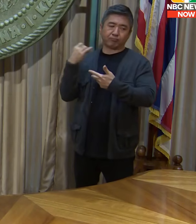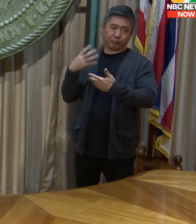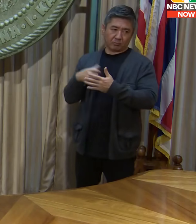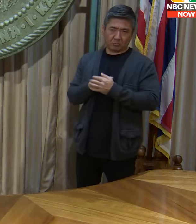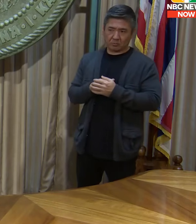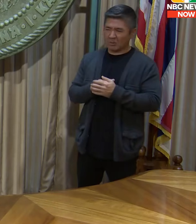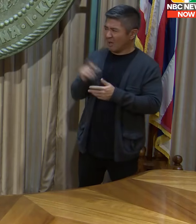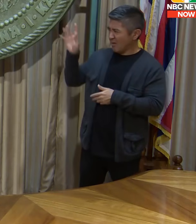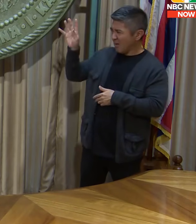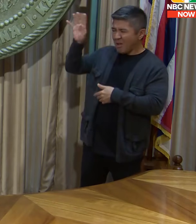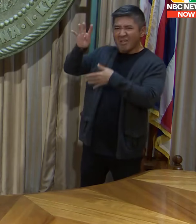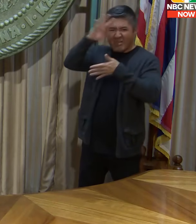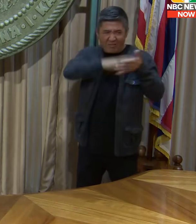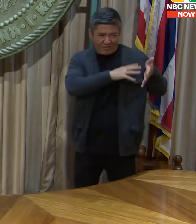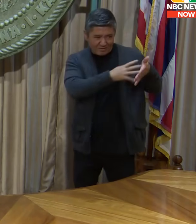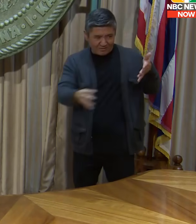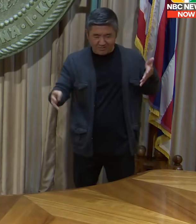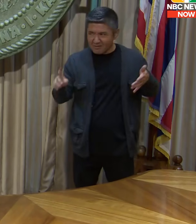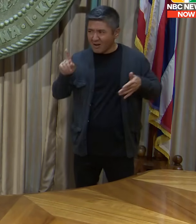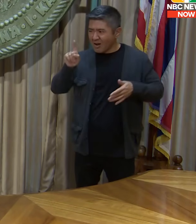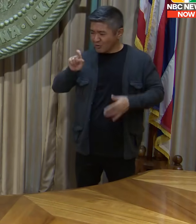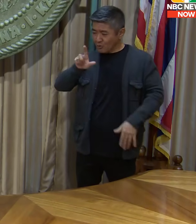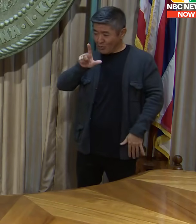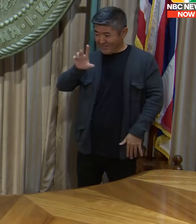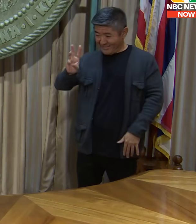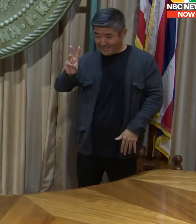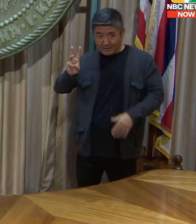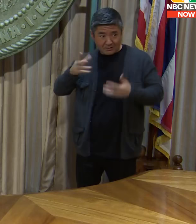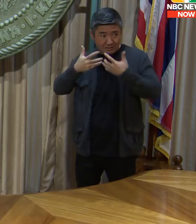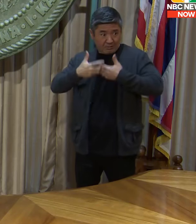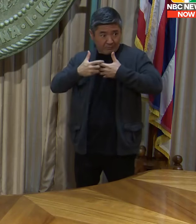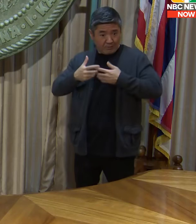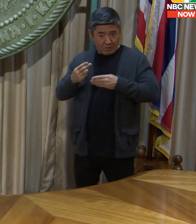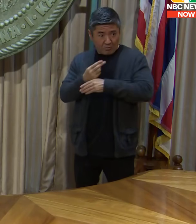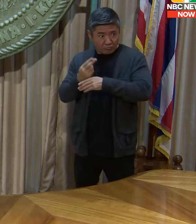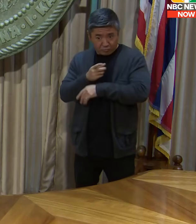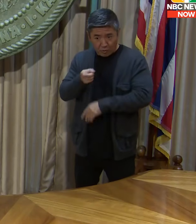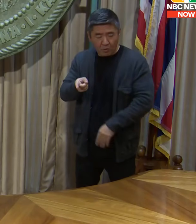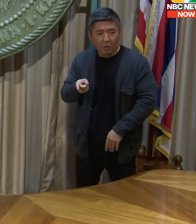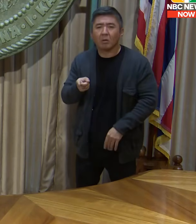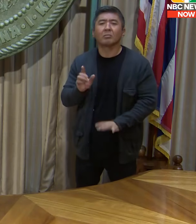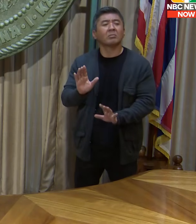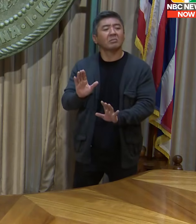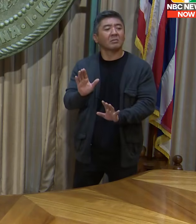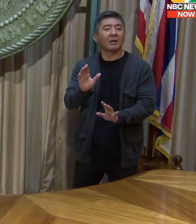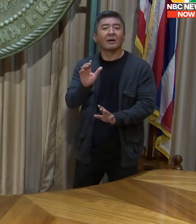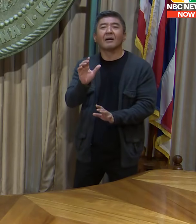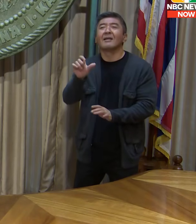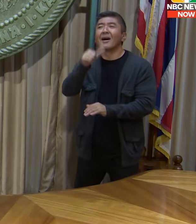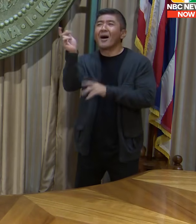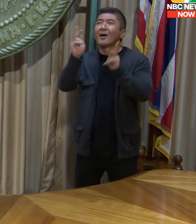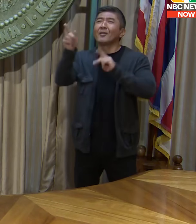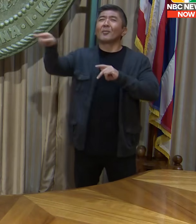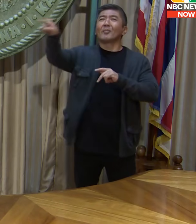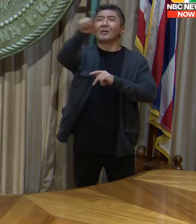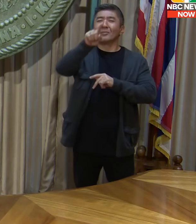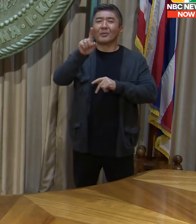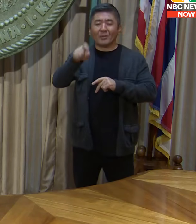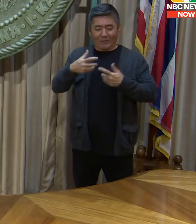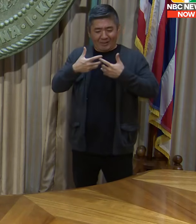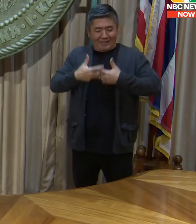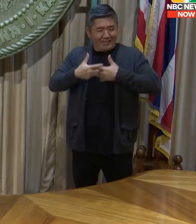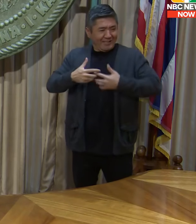126, I believe, of our ventilators that are being used in the state, but that's because other people are using ventilators because they've had a